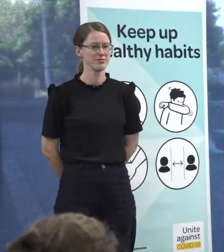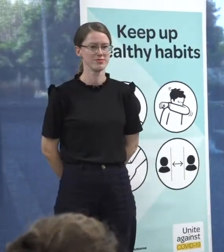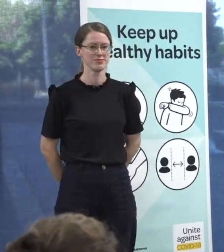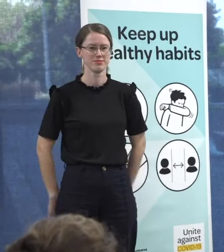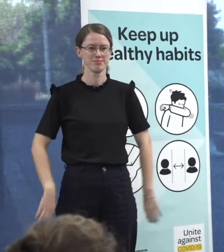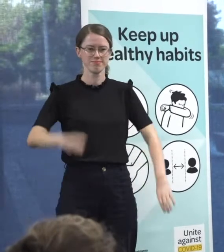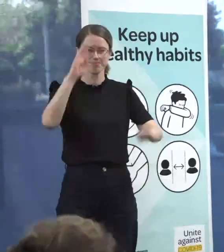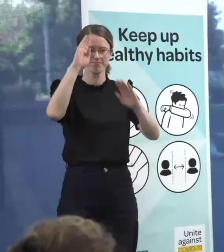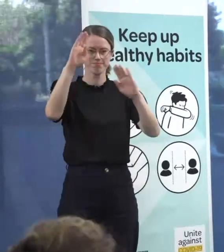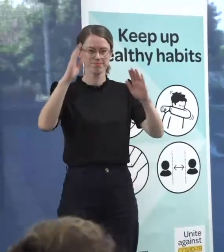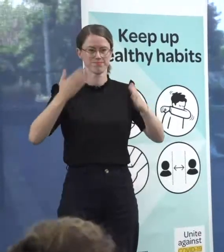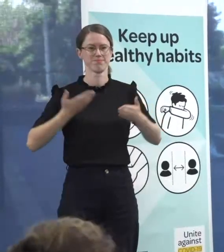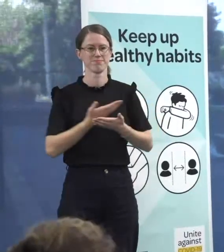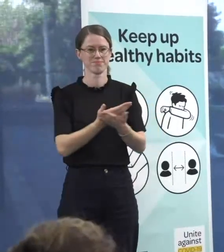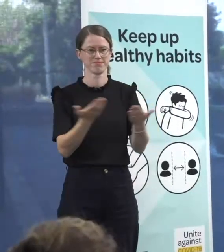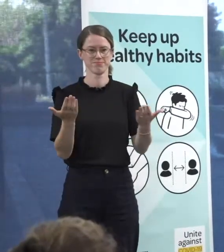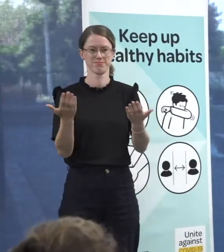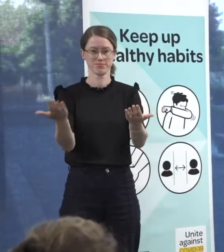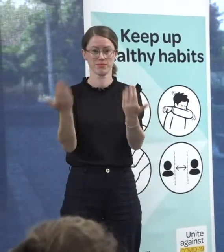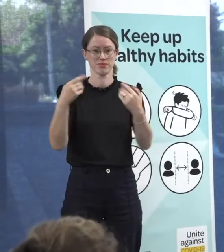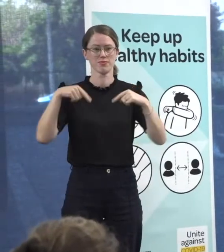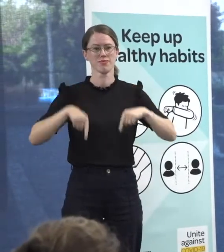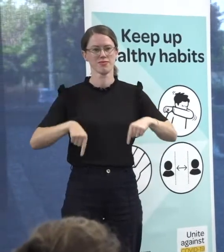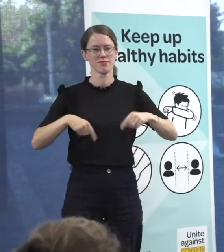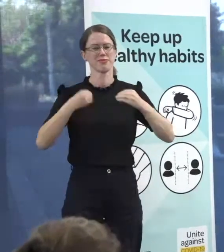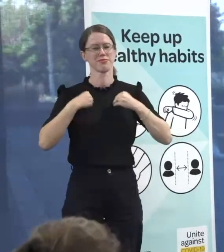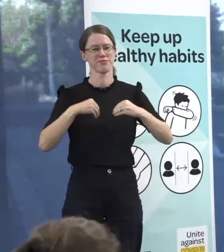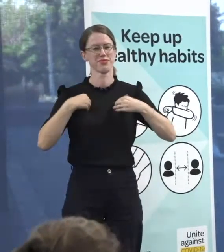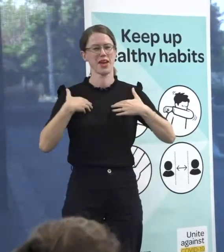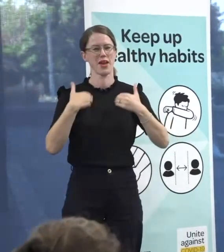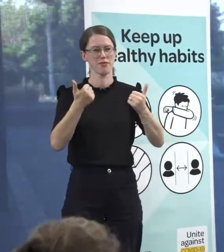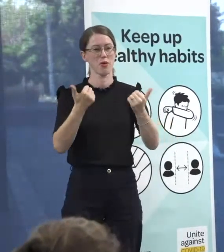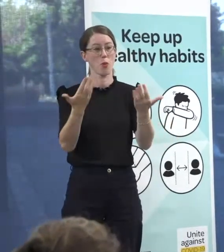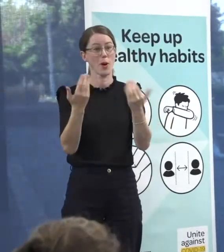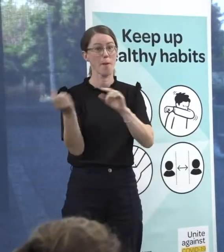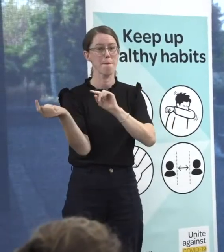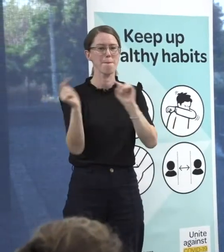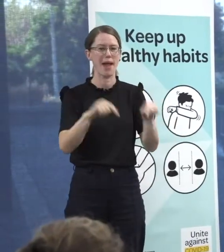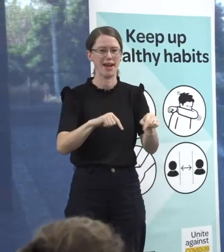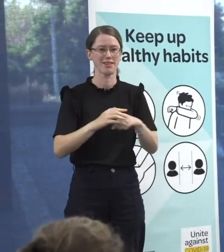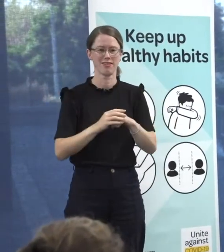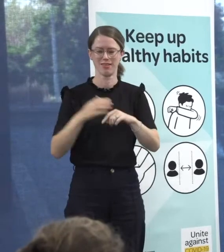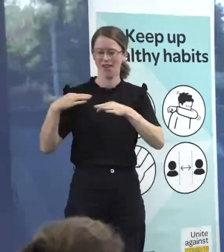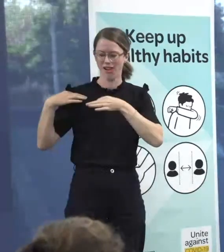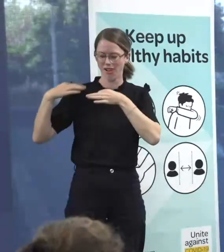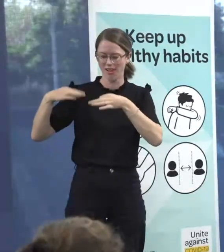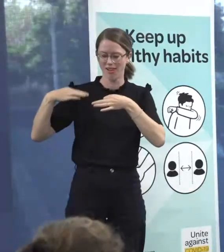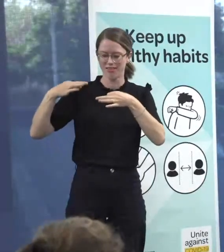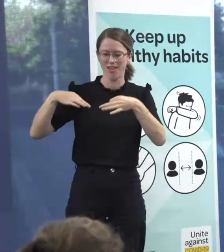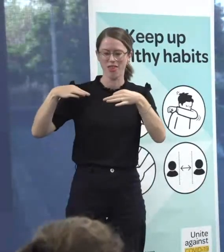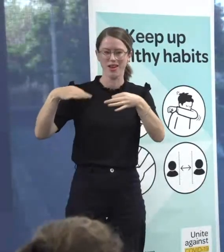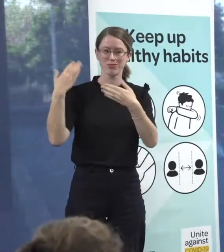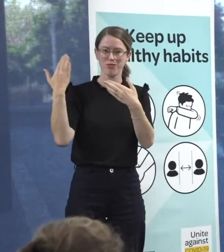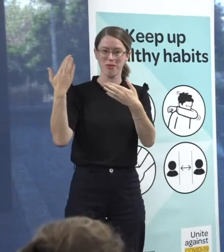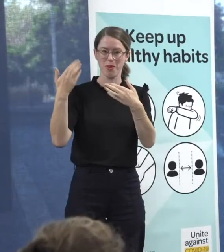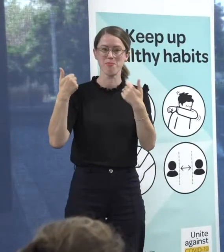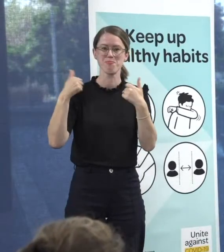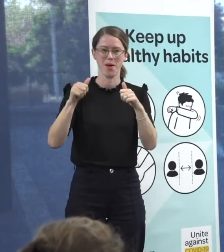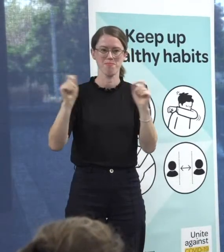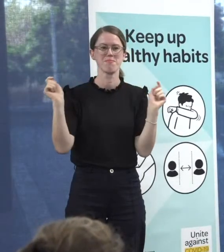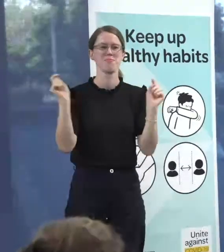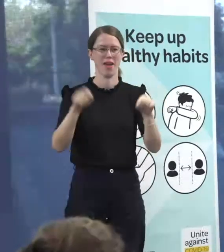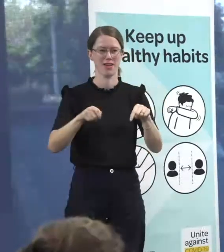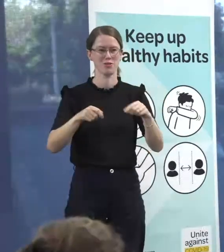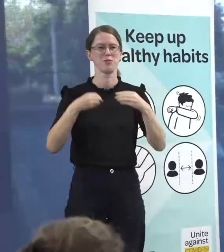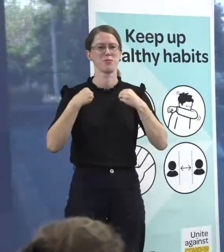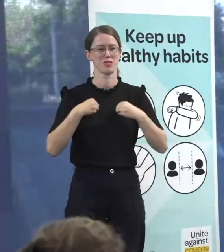Kia ora koutou katoa, nau mai haere mai ki te manatu hauora. Welcome back after a bit of a break to